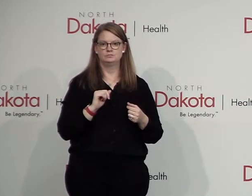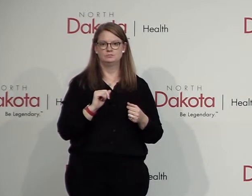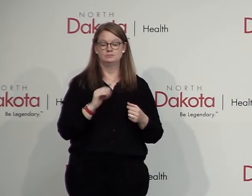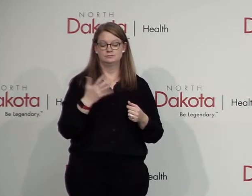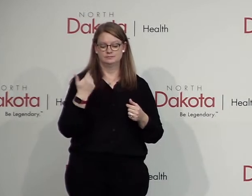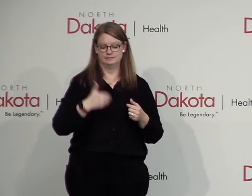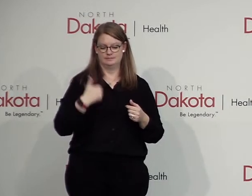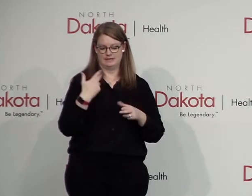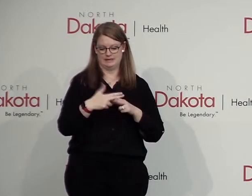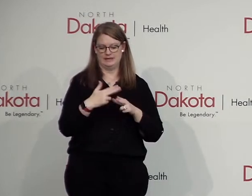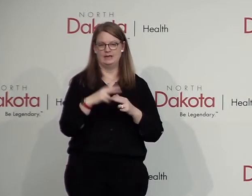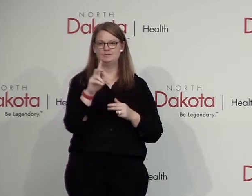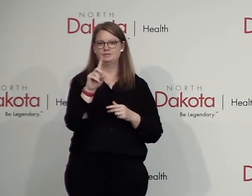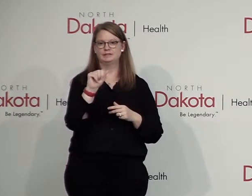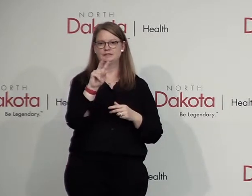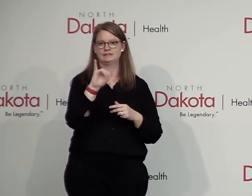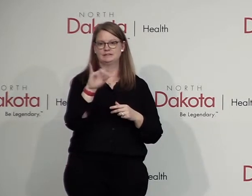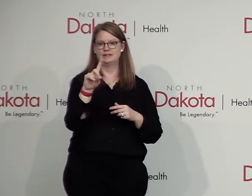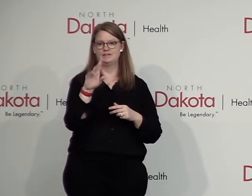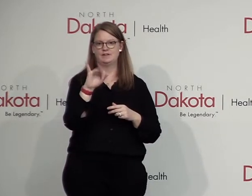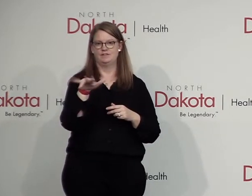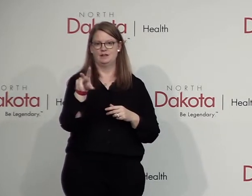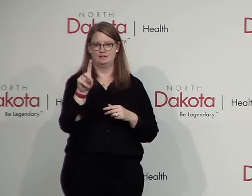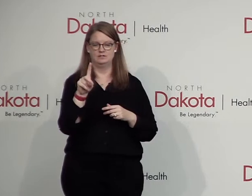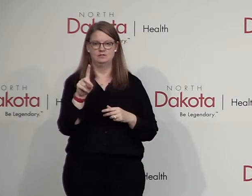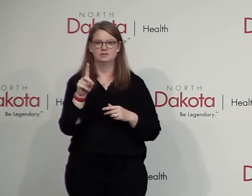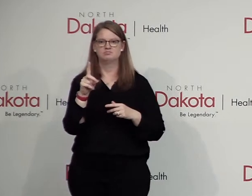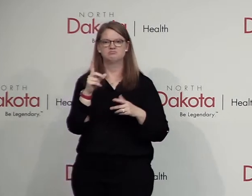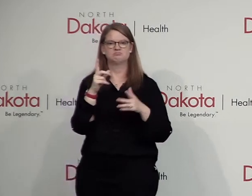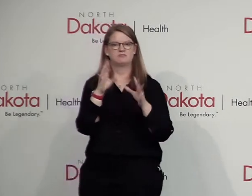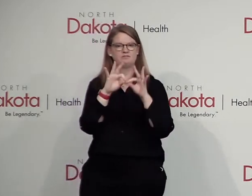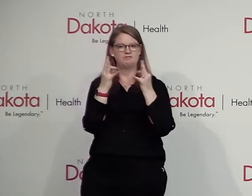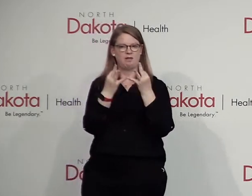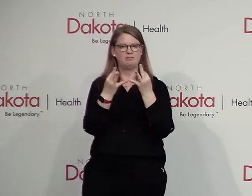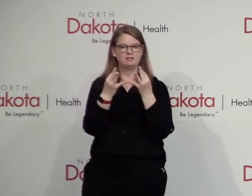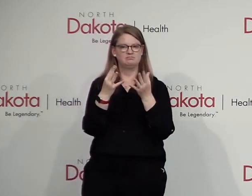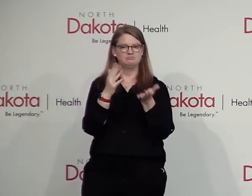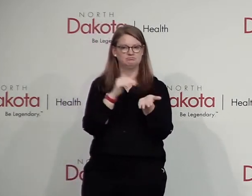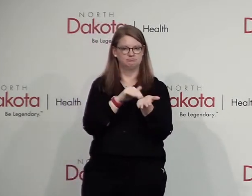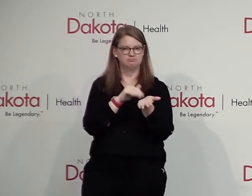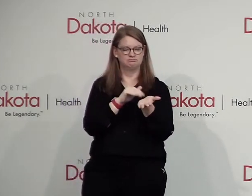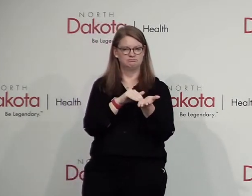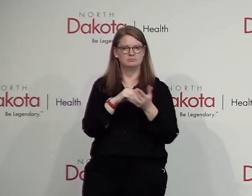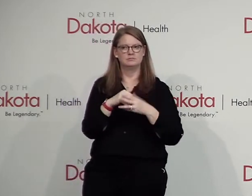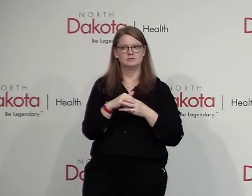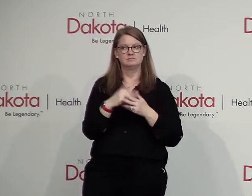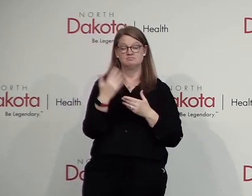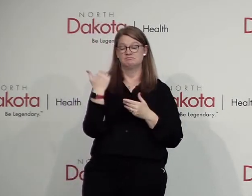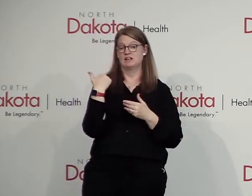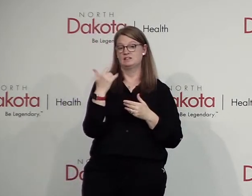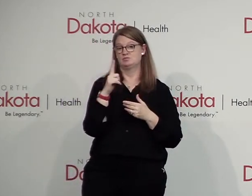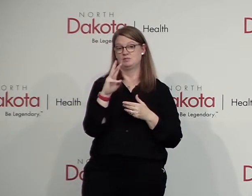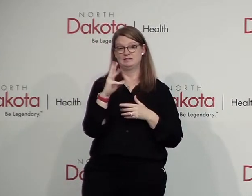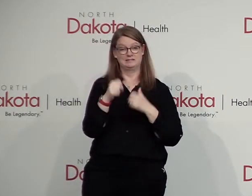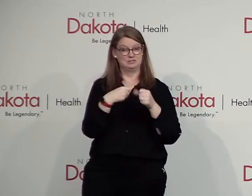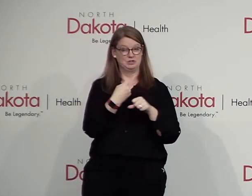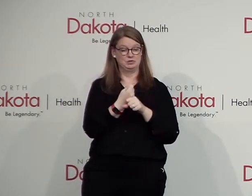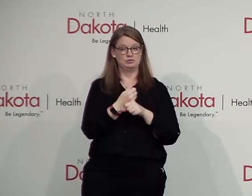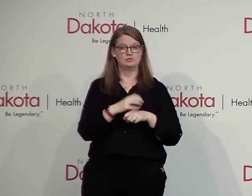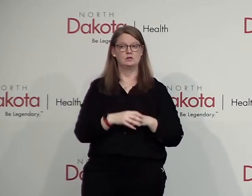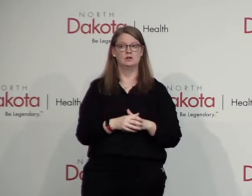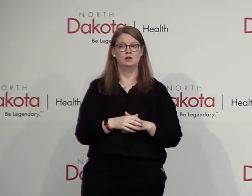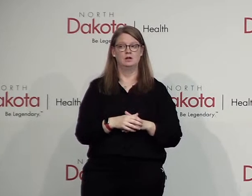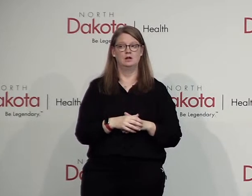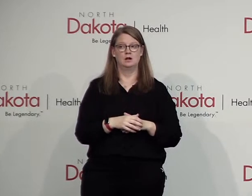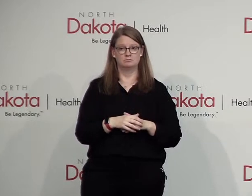My name is David Field. I'm a family practice doc at Sanford for the last 26 years. And for a